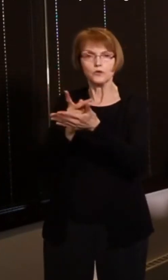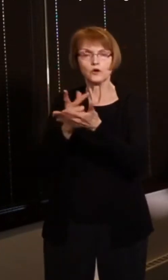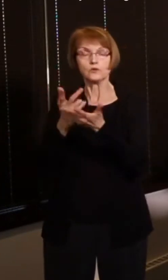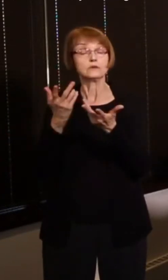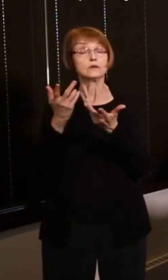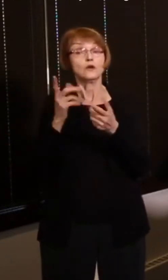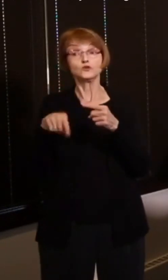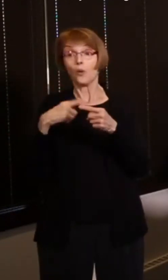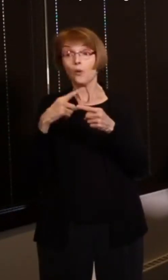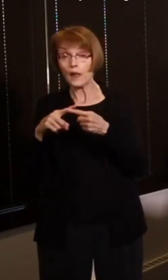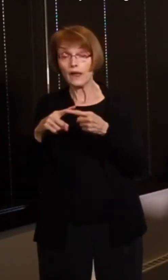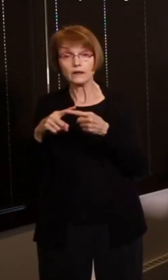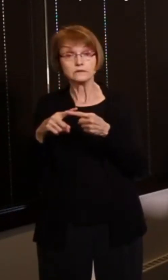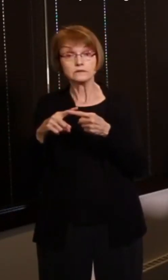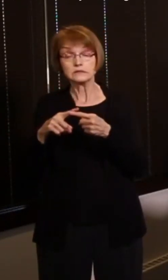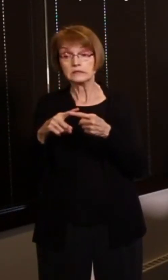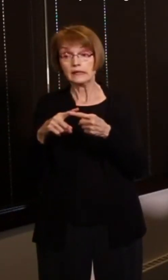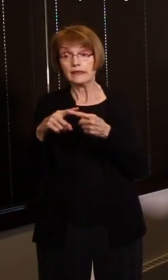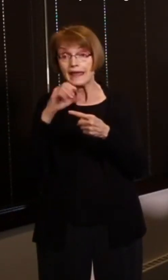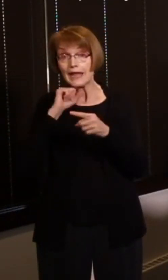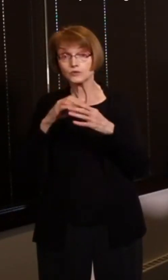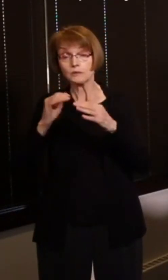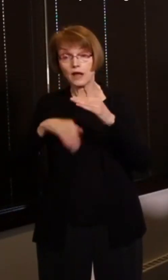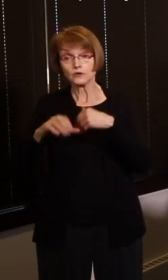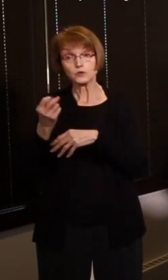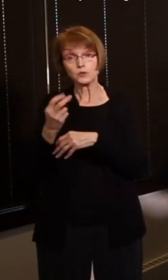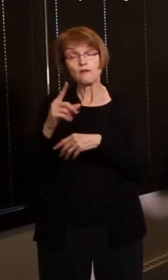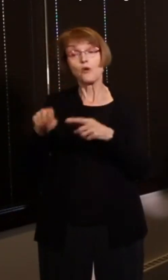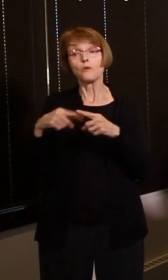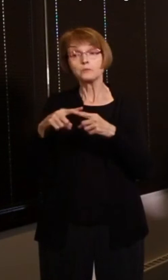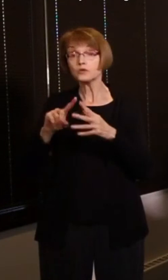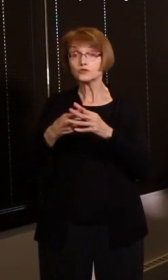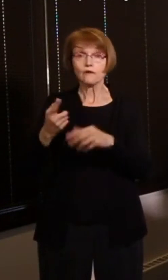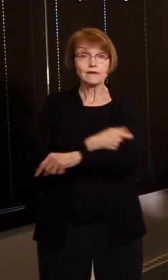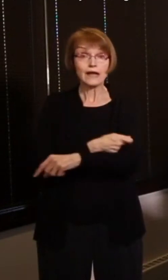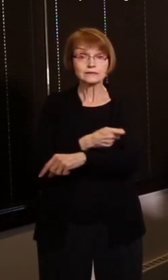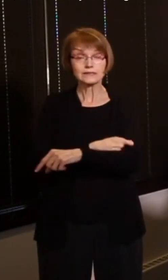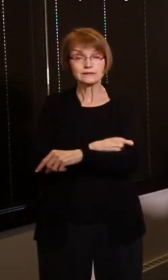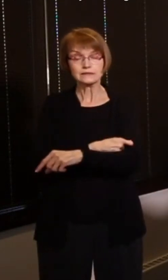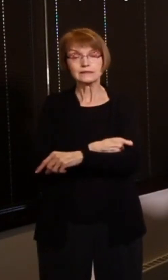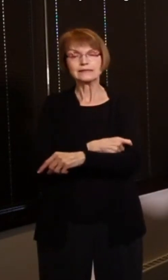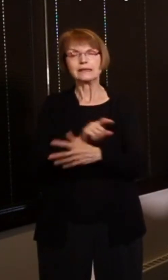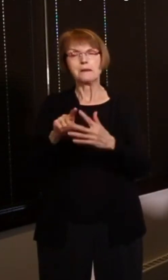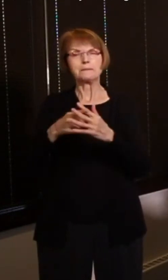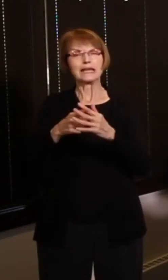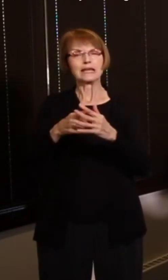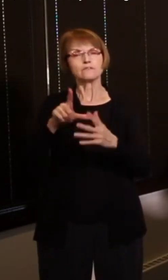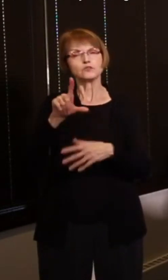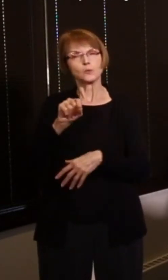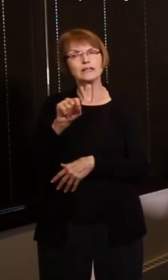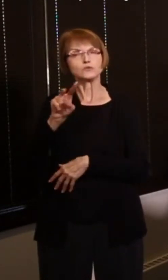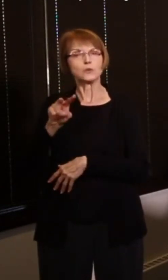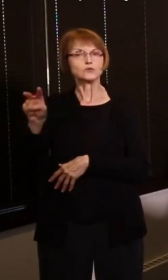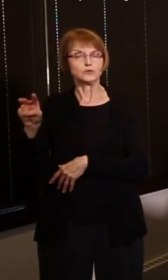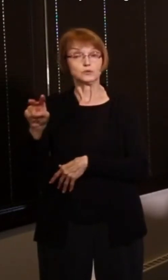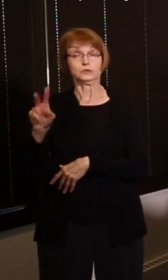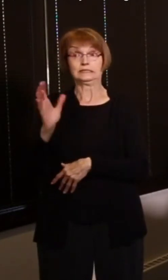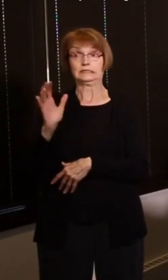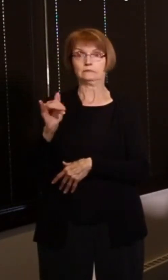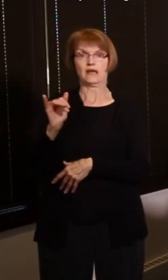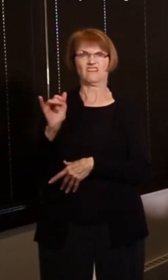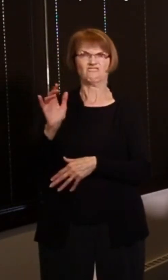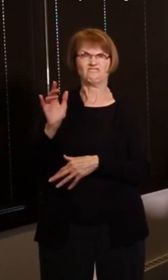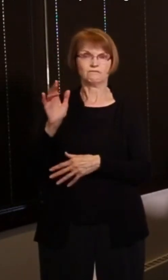that age group, the younger than 12 age group, is early part of 2022, which seems like a long